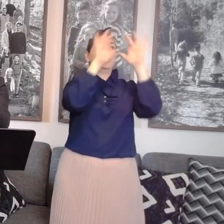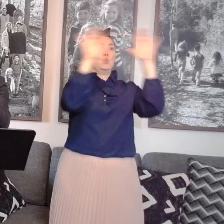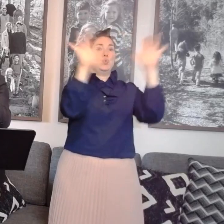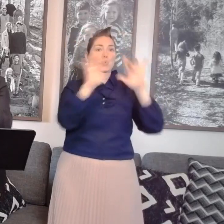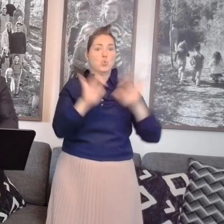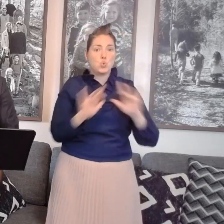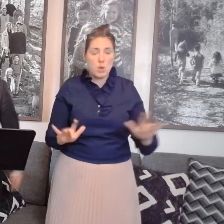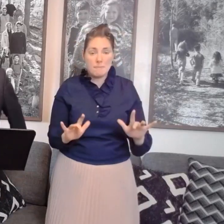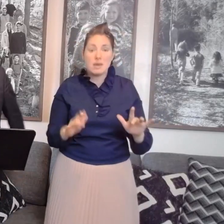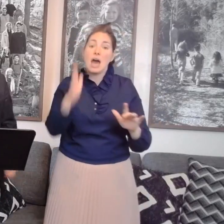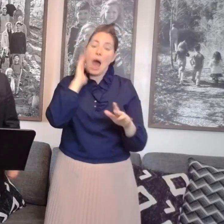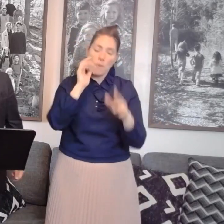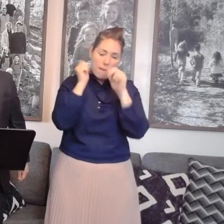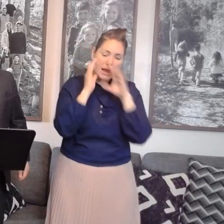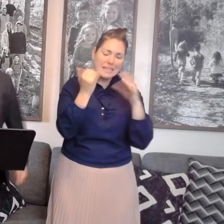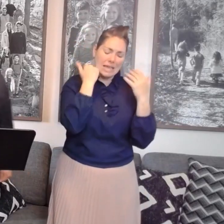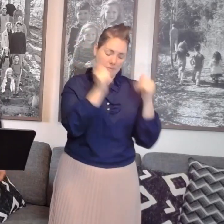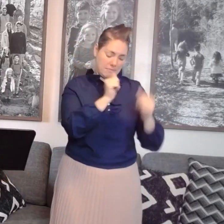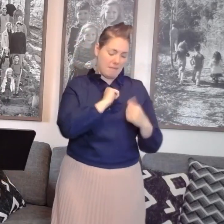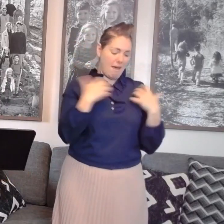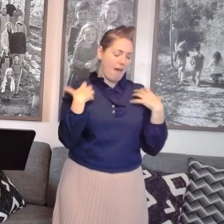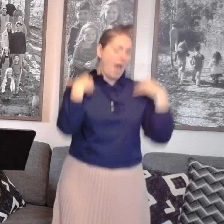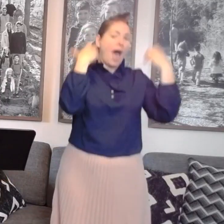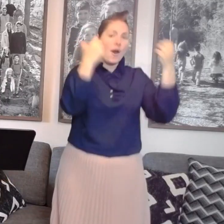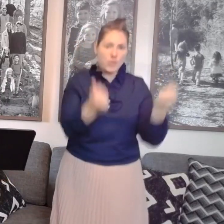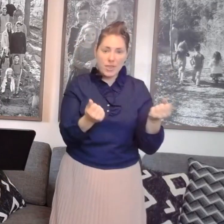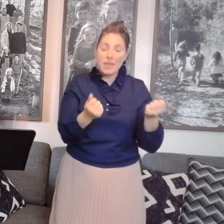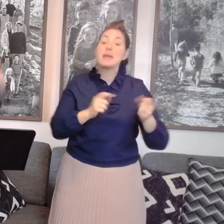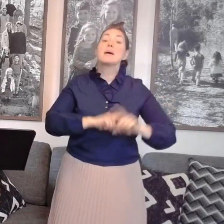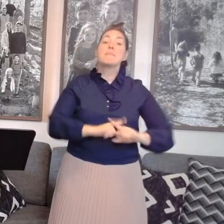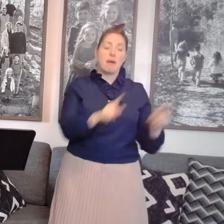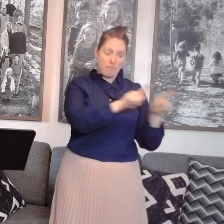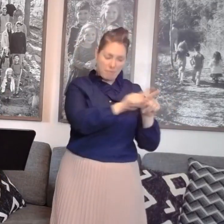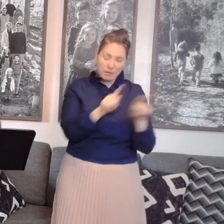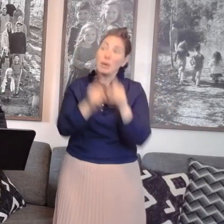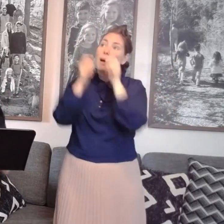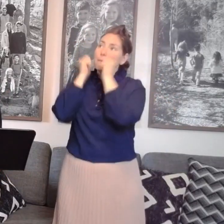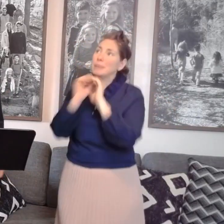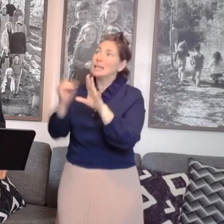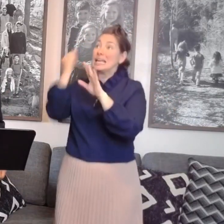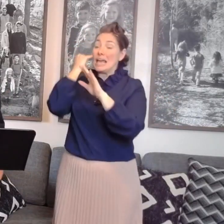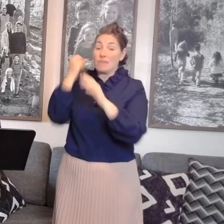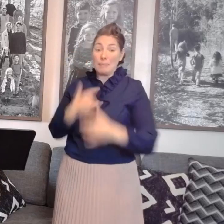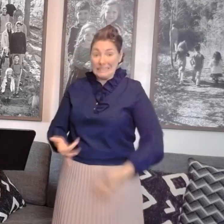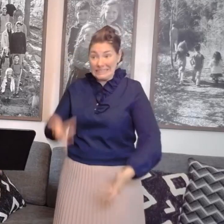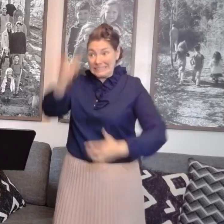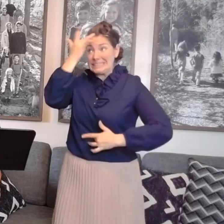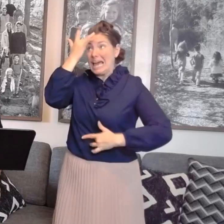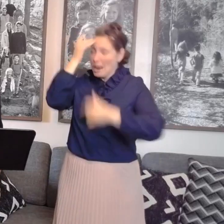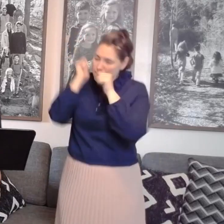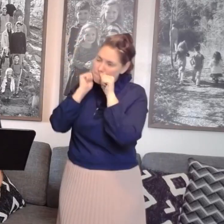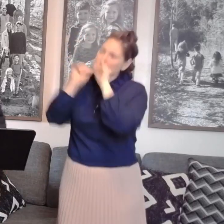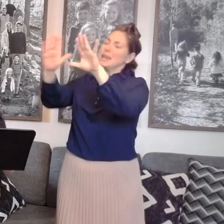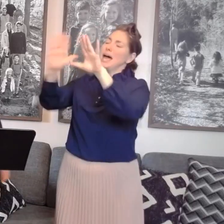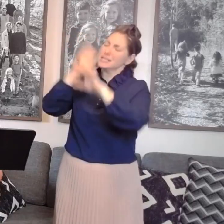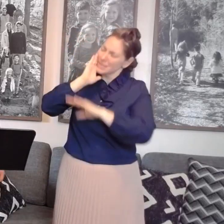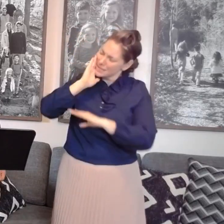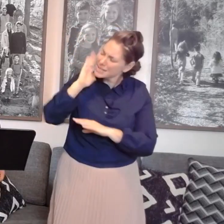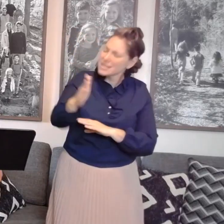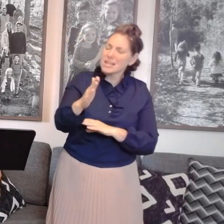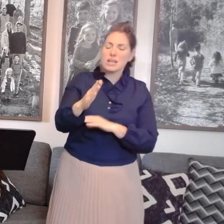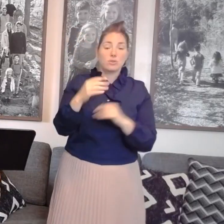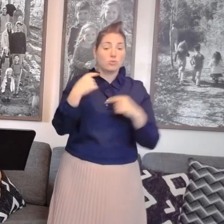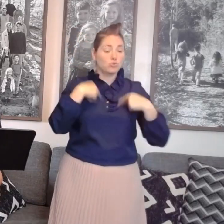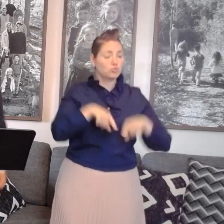I'm healthy. And I will bless Him if I'm sick. I will bless the Lord. I'll bless